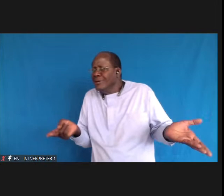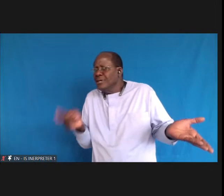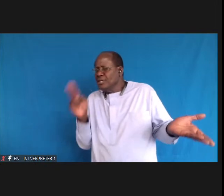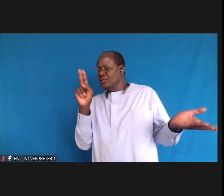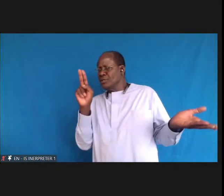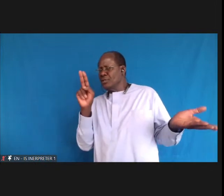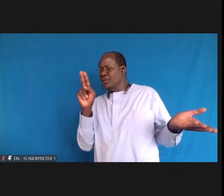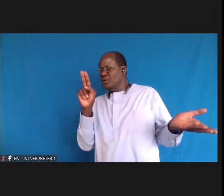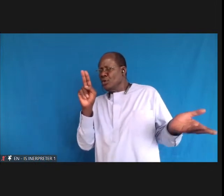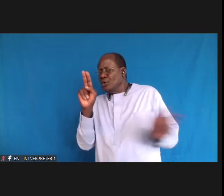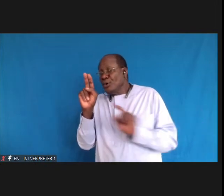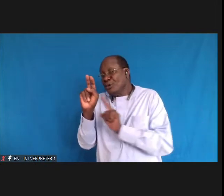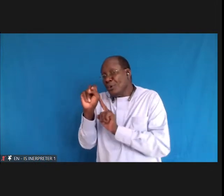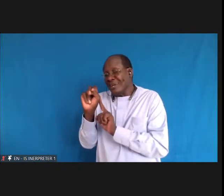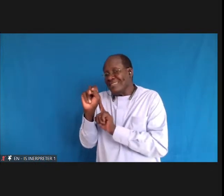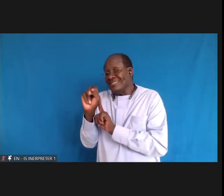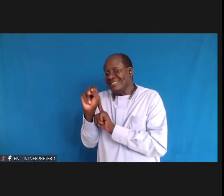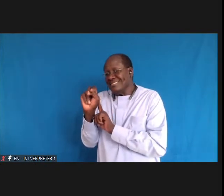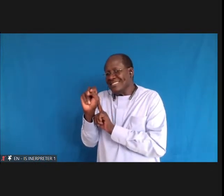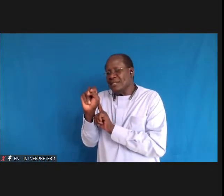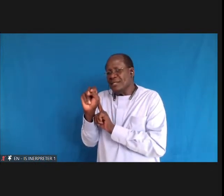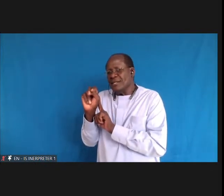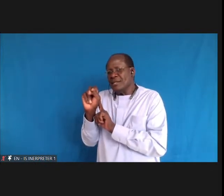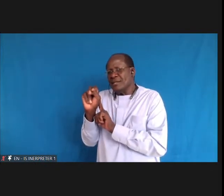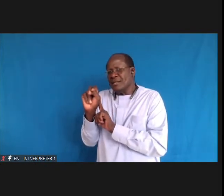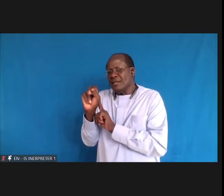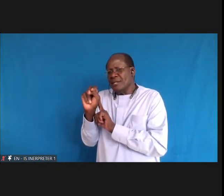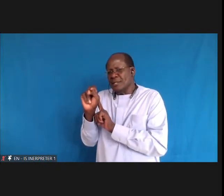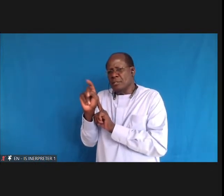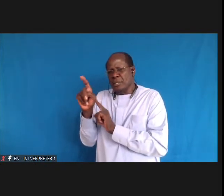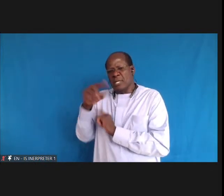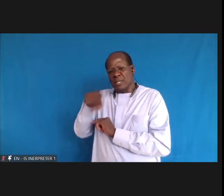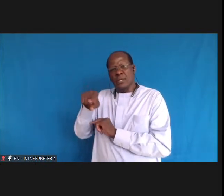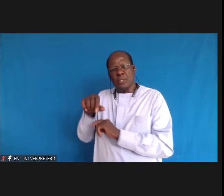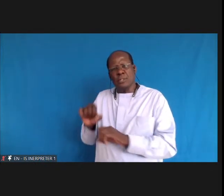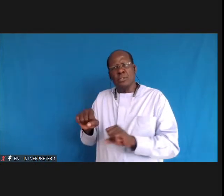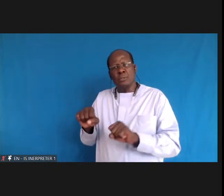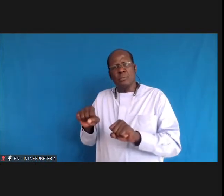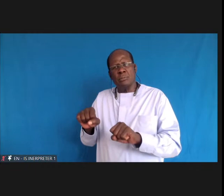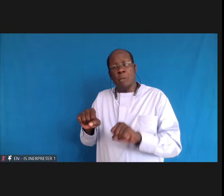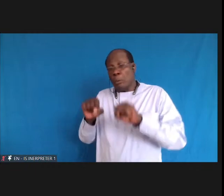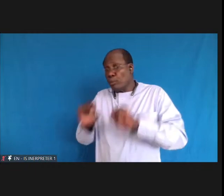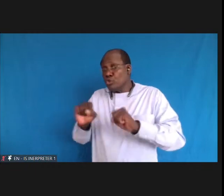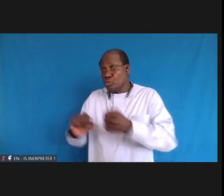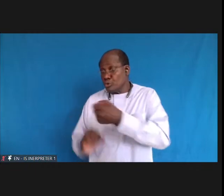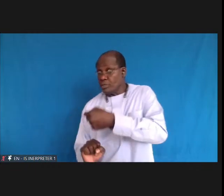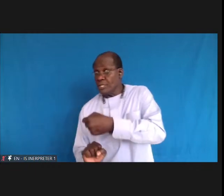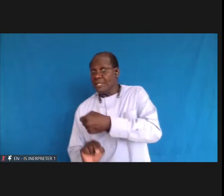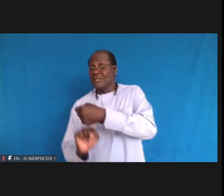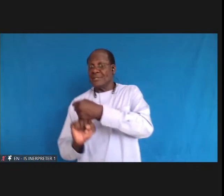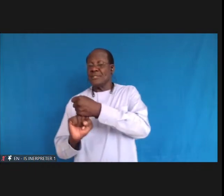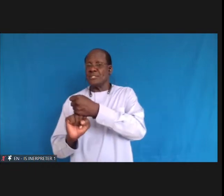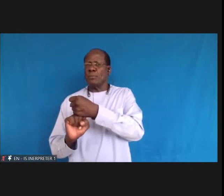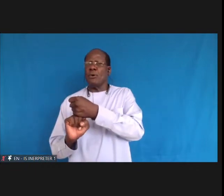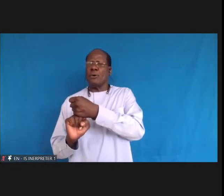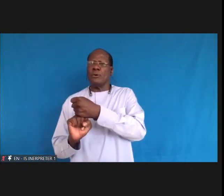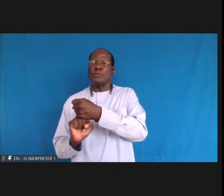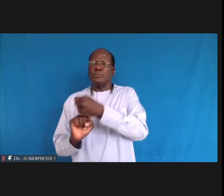carried out was only possible thanks to the support of